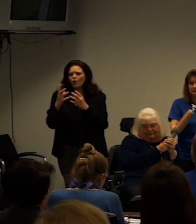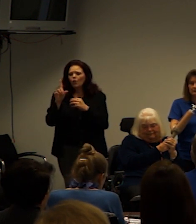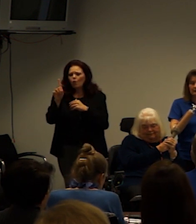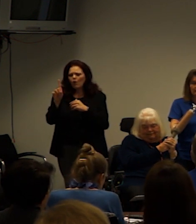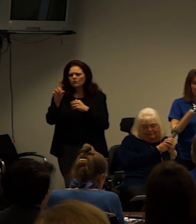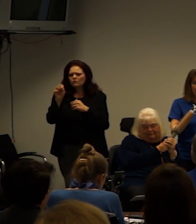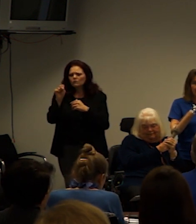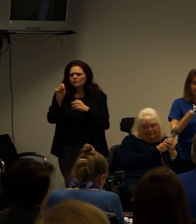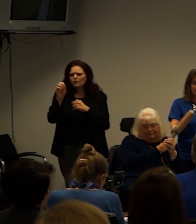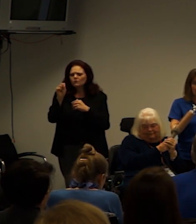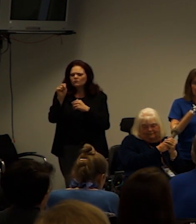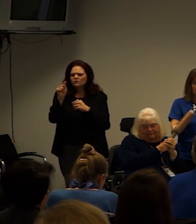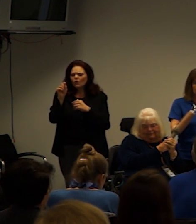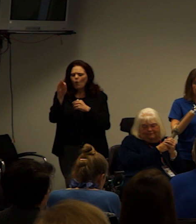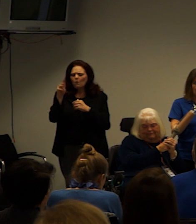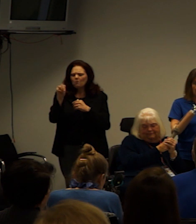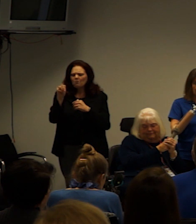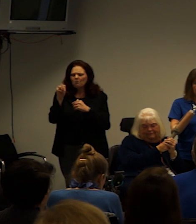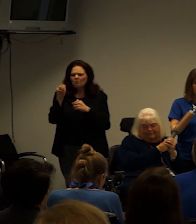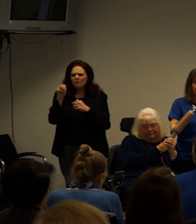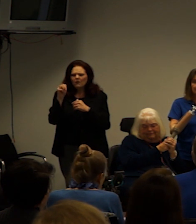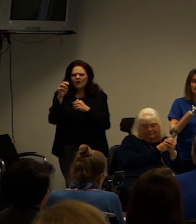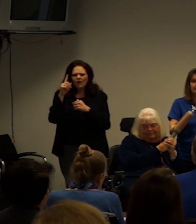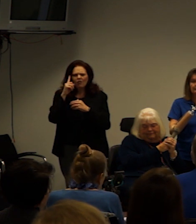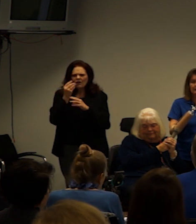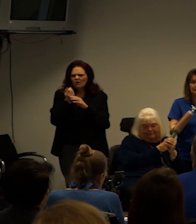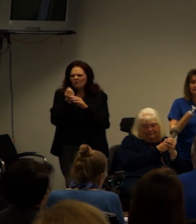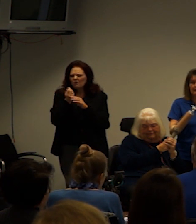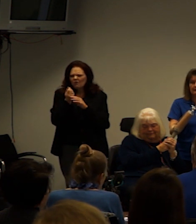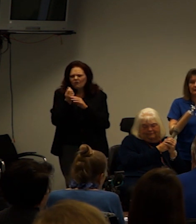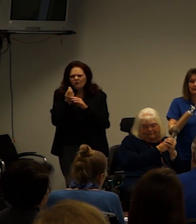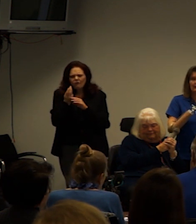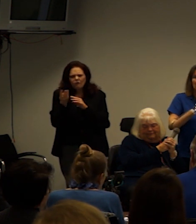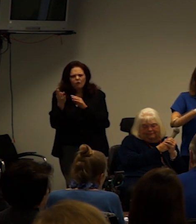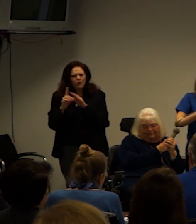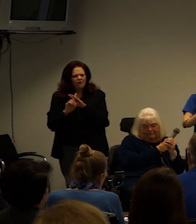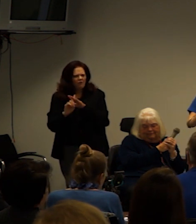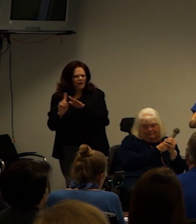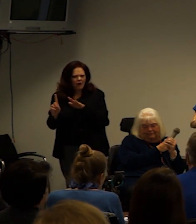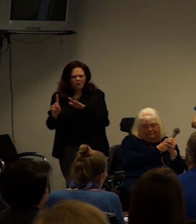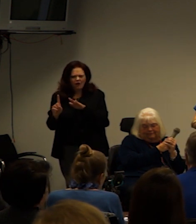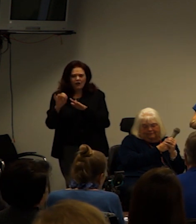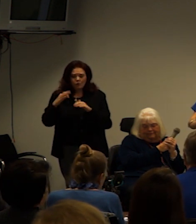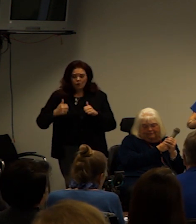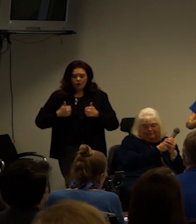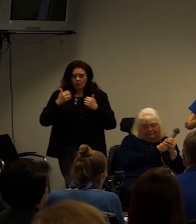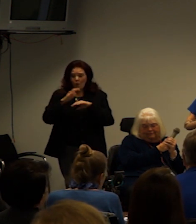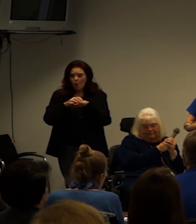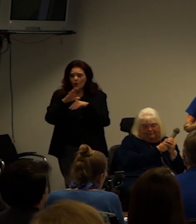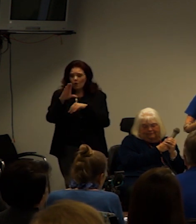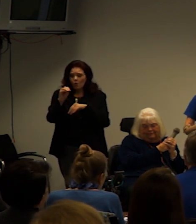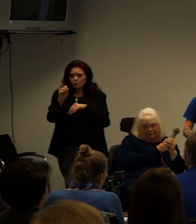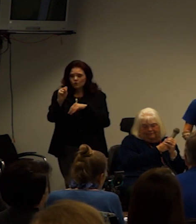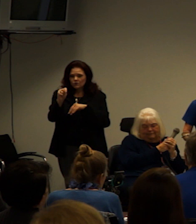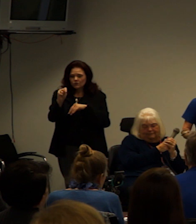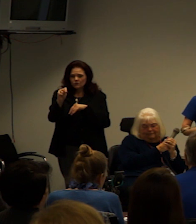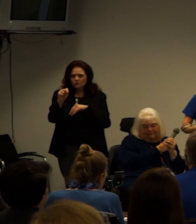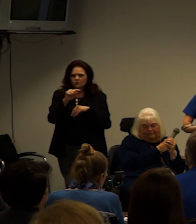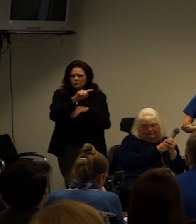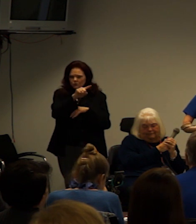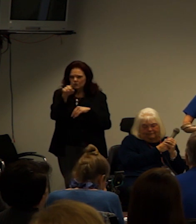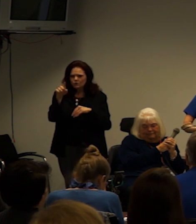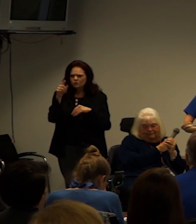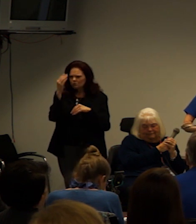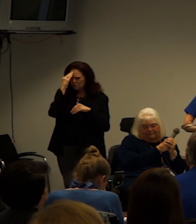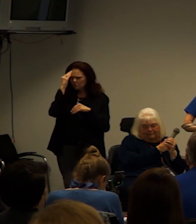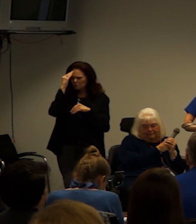storm. And I know very few people who actually evacuated. If you live on the Gulf Coast, you're pretty